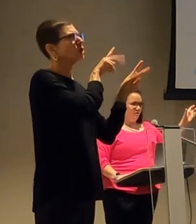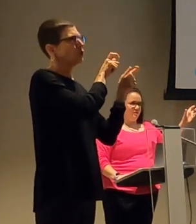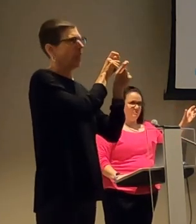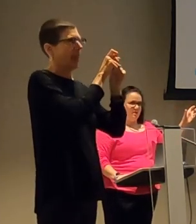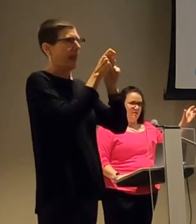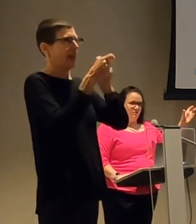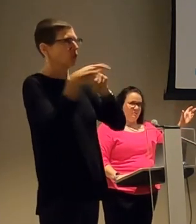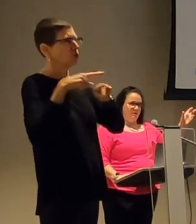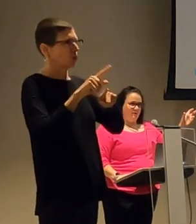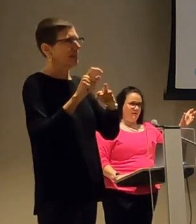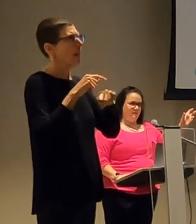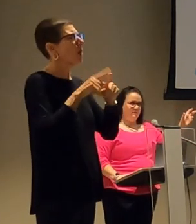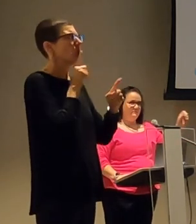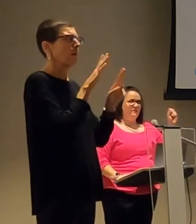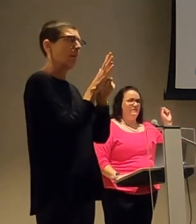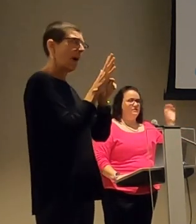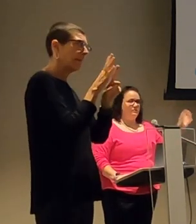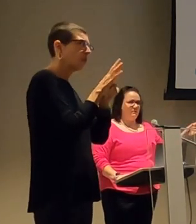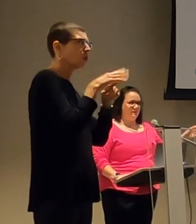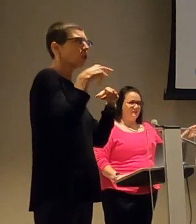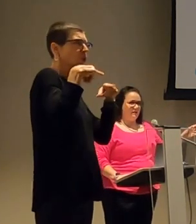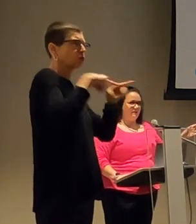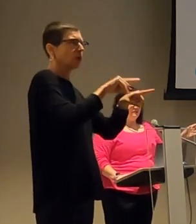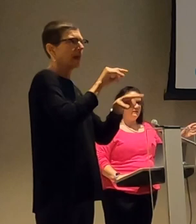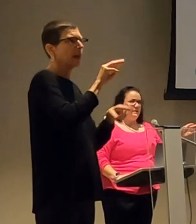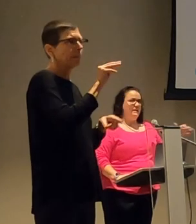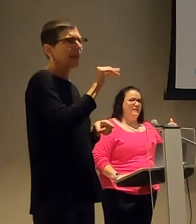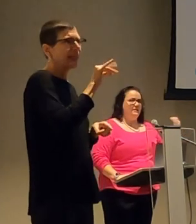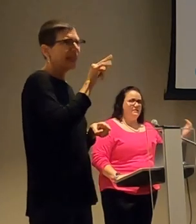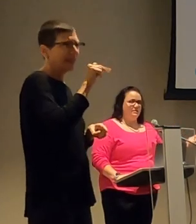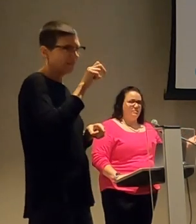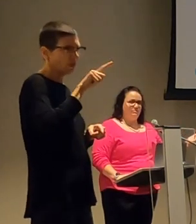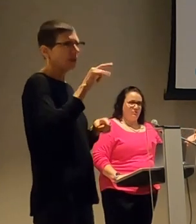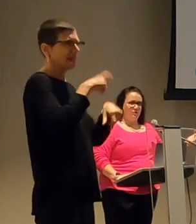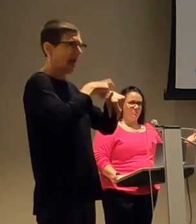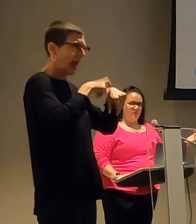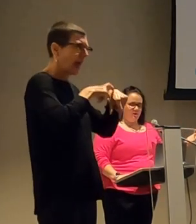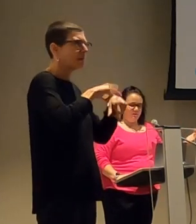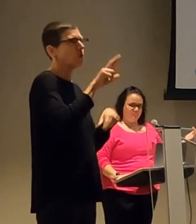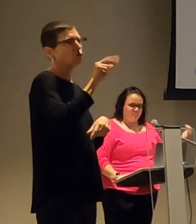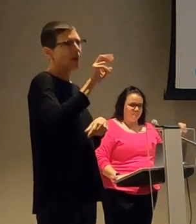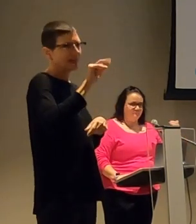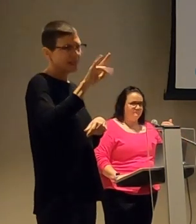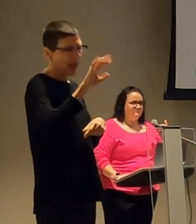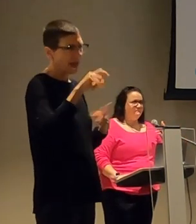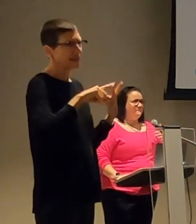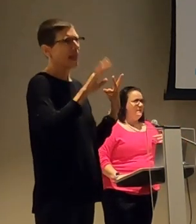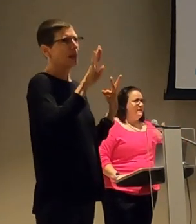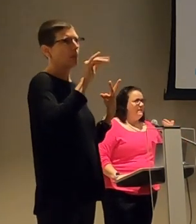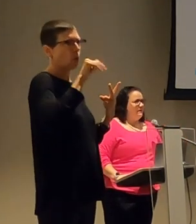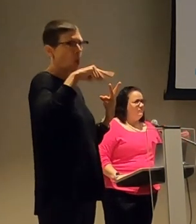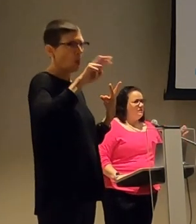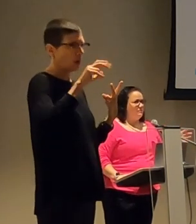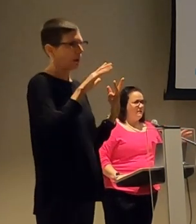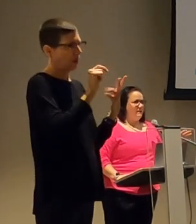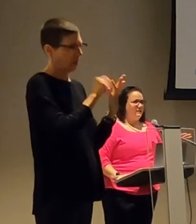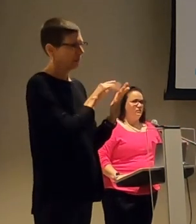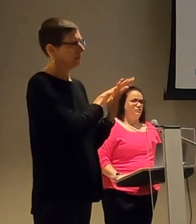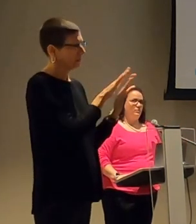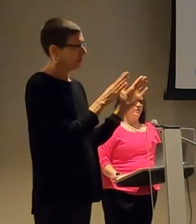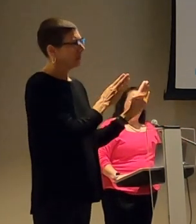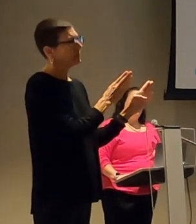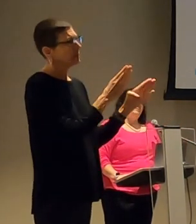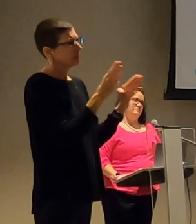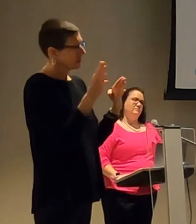very popular in the medieval period, into the Renaissance, and into the Baroque period. Then once we